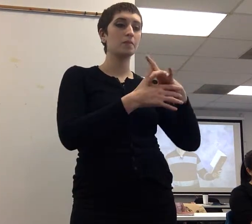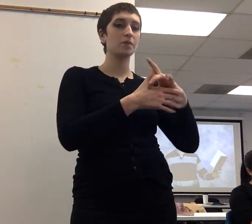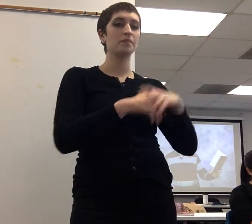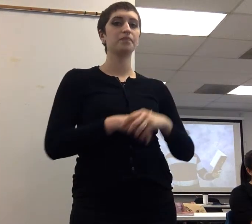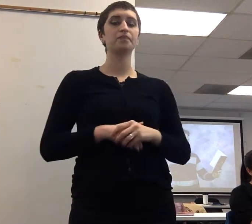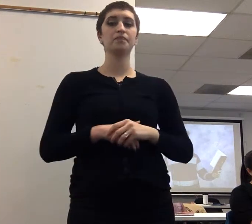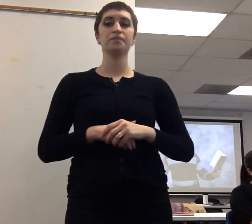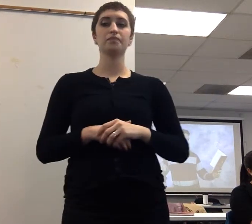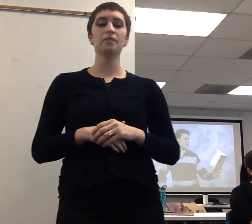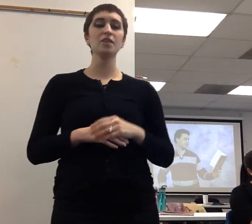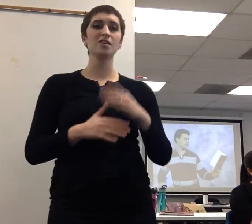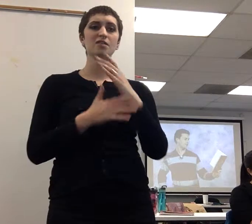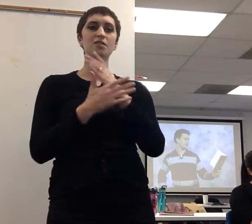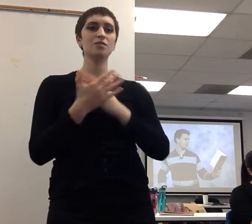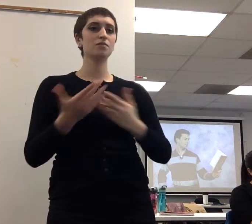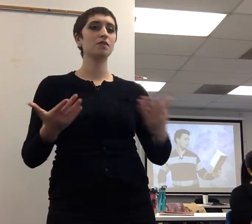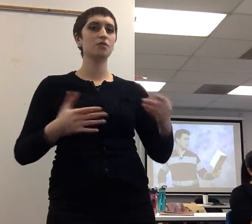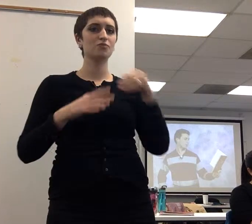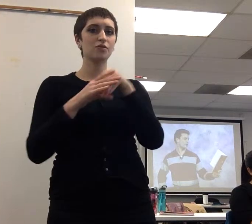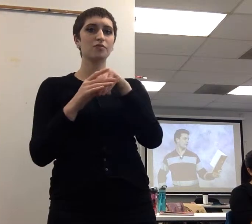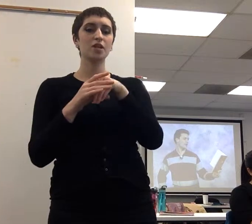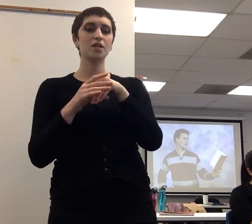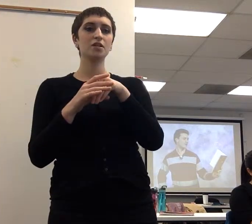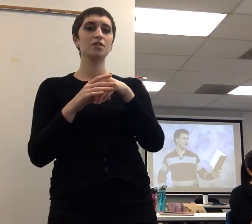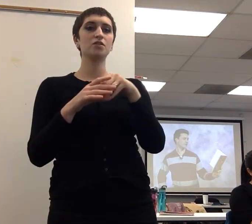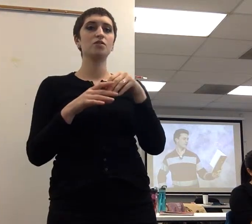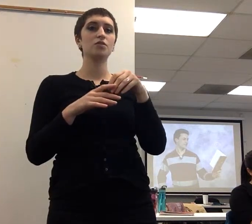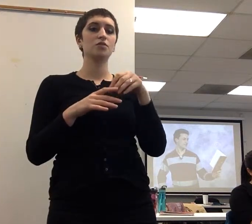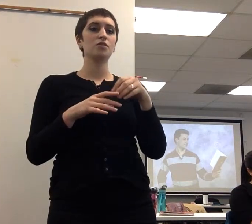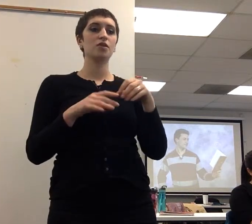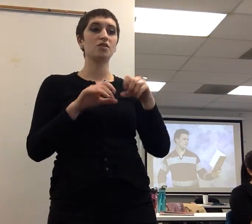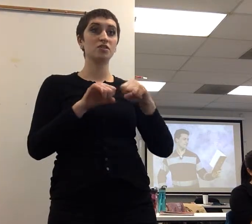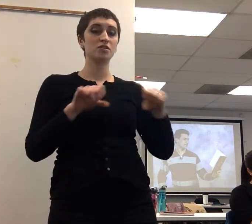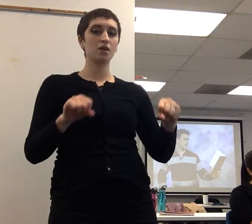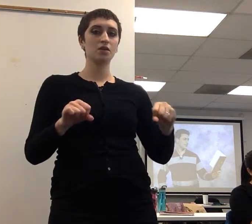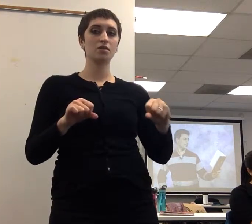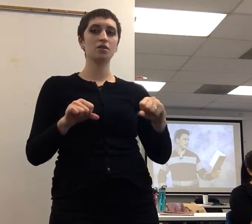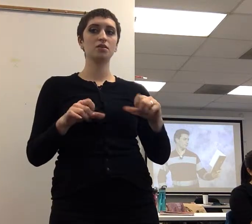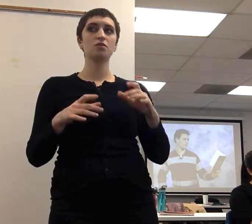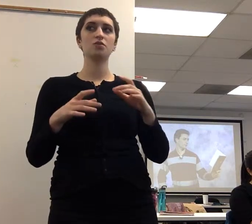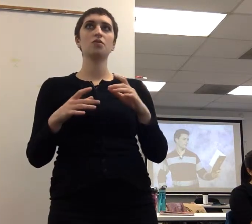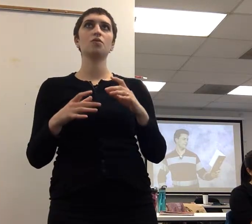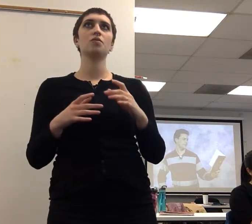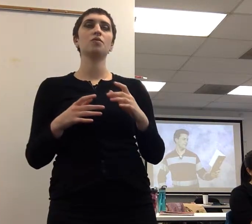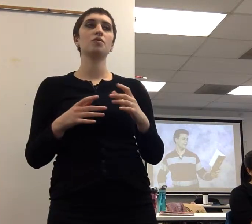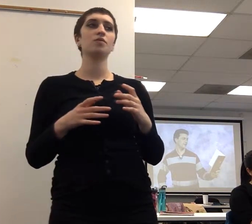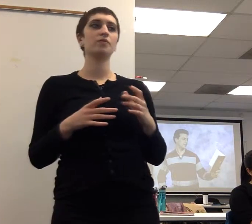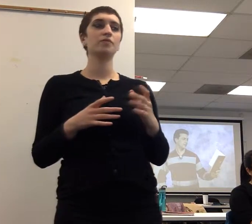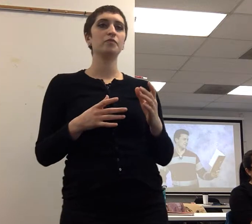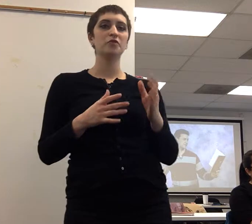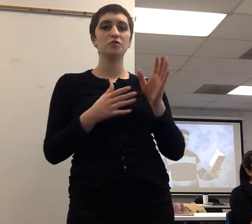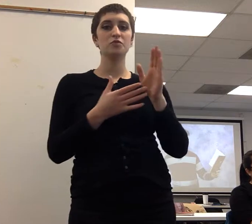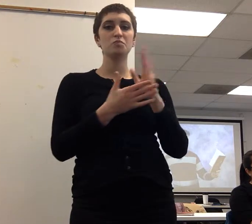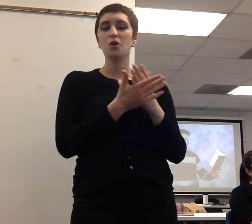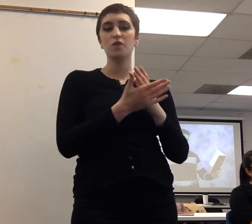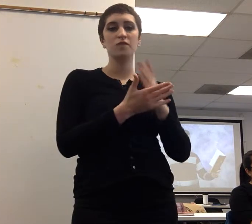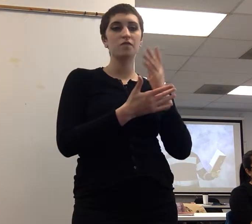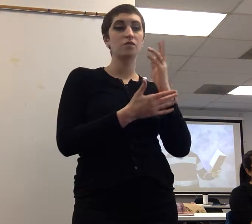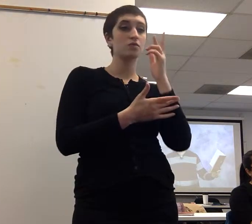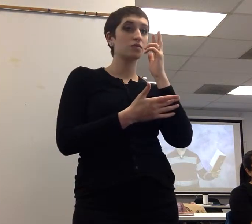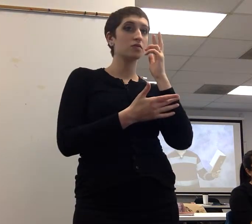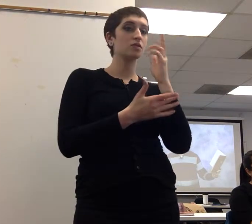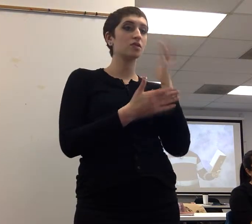went into the sausage in comparison with which a poisoned rat was a tidbit. There was no place for the men to wash their hands